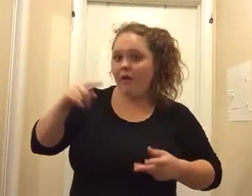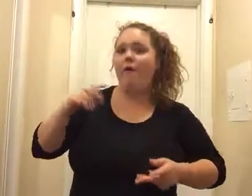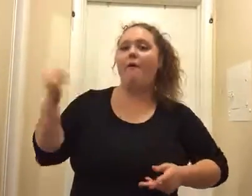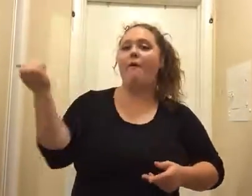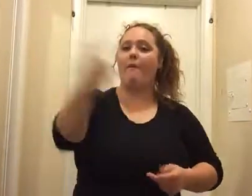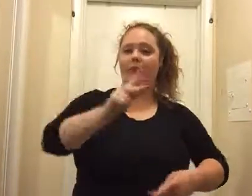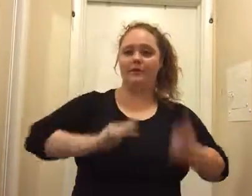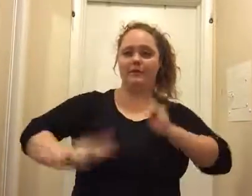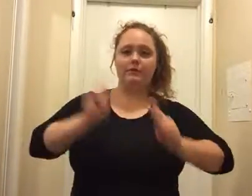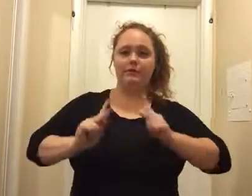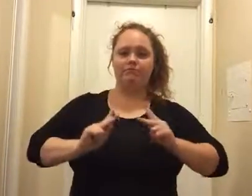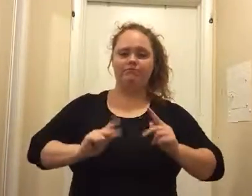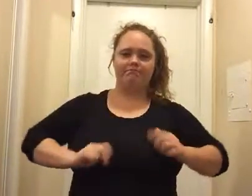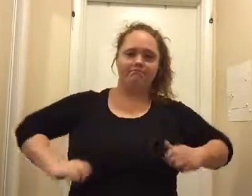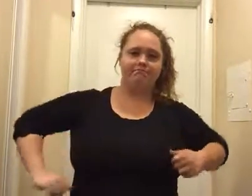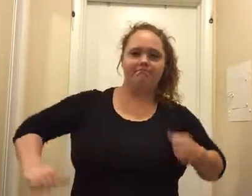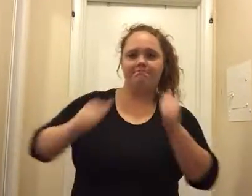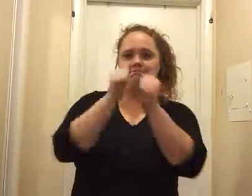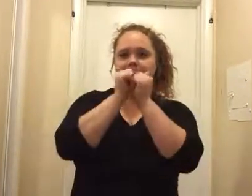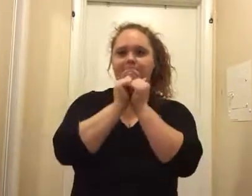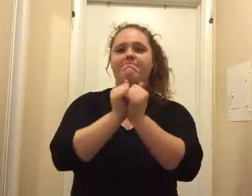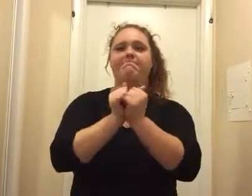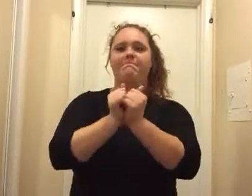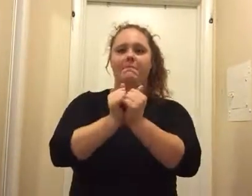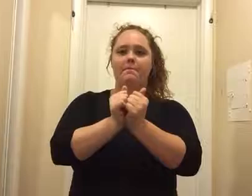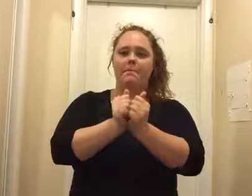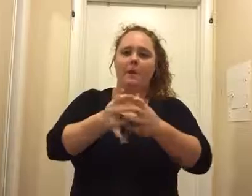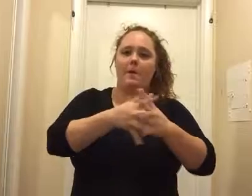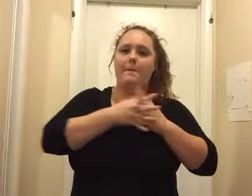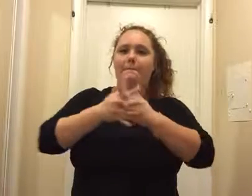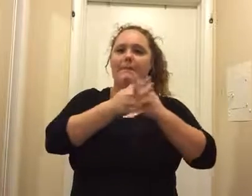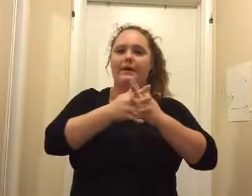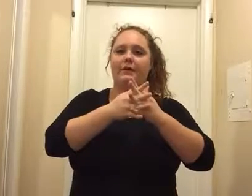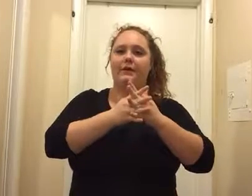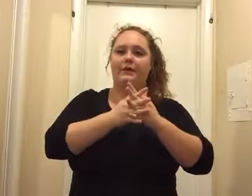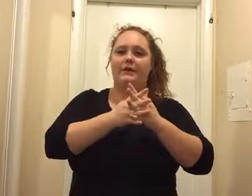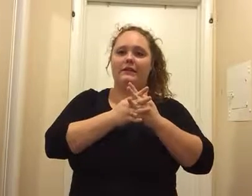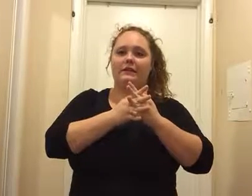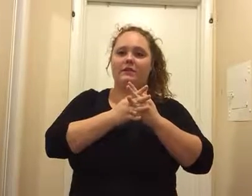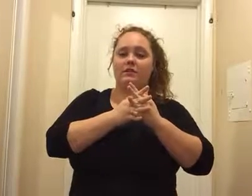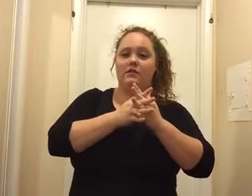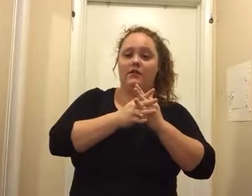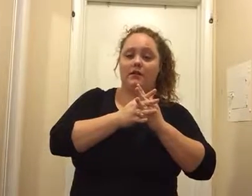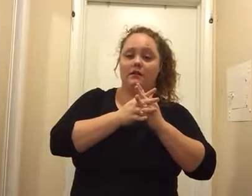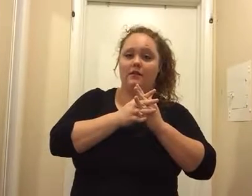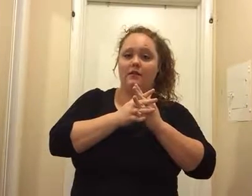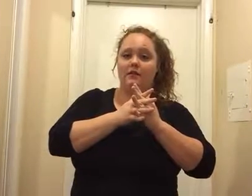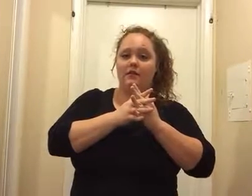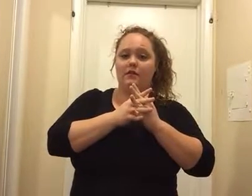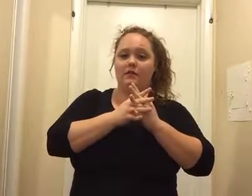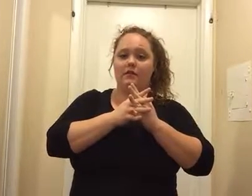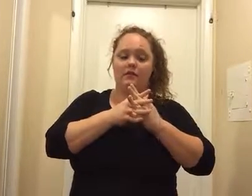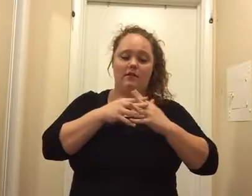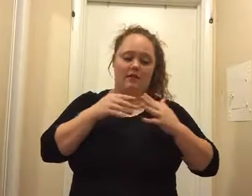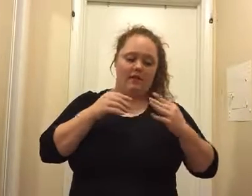Together, we will determine the course of America and the world for many, many years to